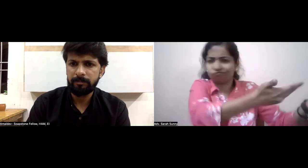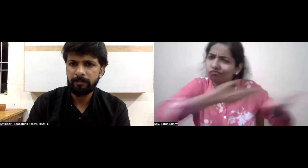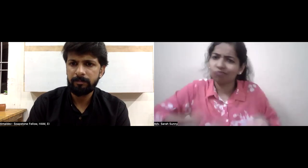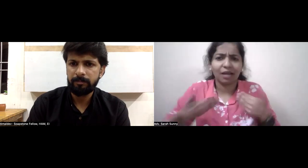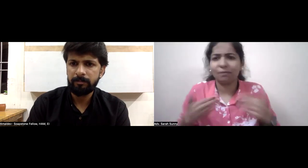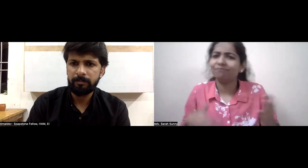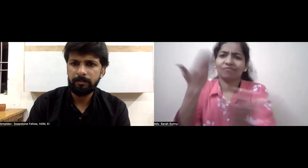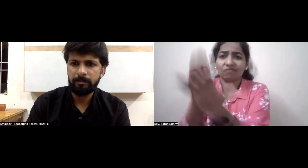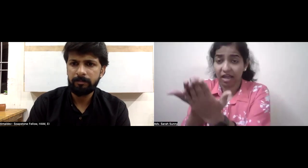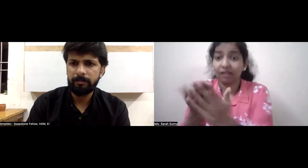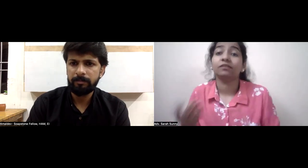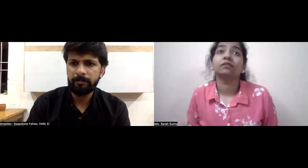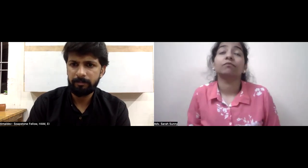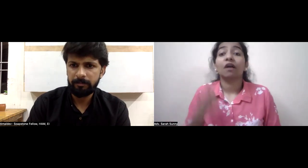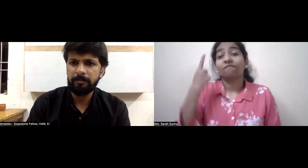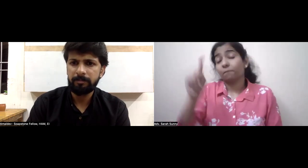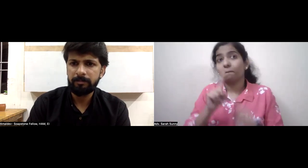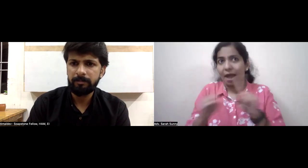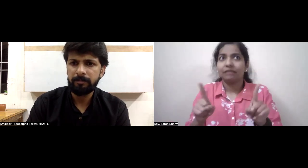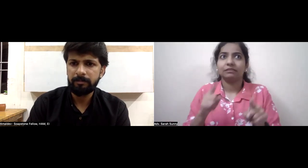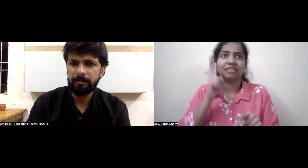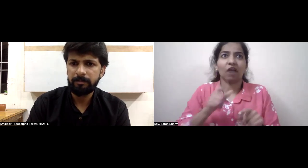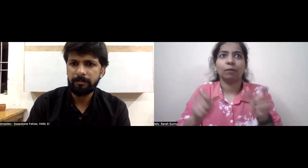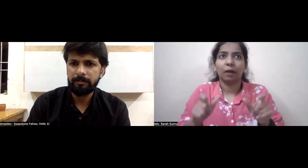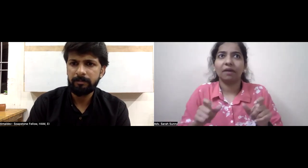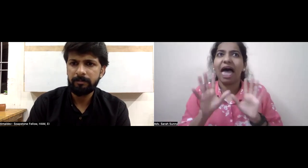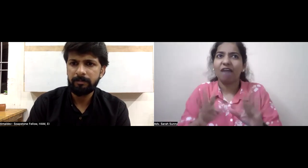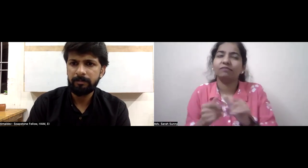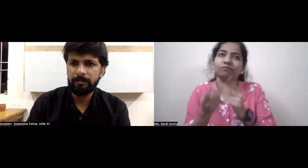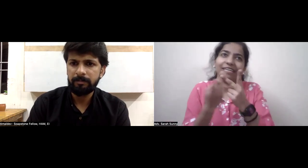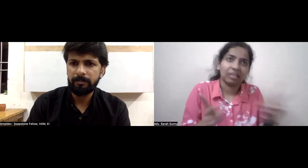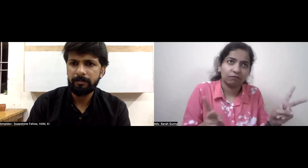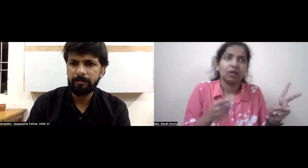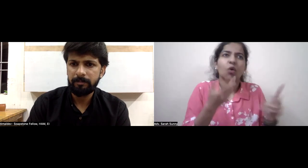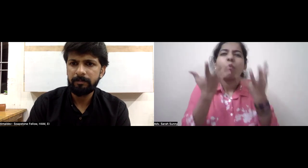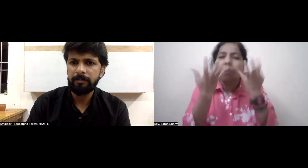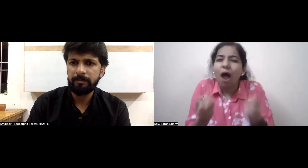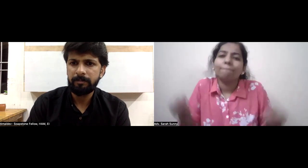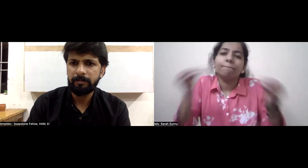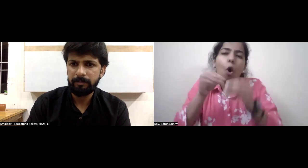okay, the procedures would be the same, be it deaf person or a hearing person.